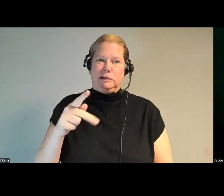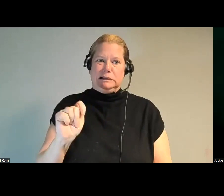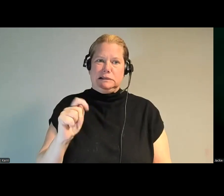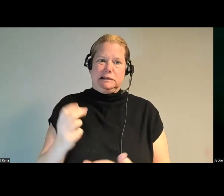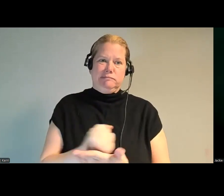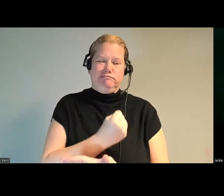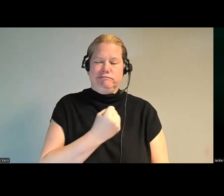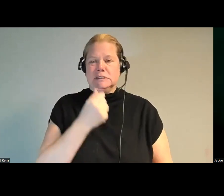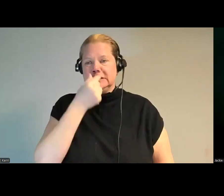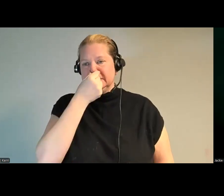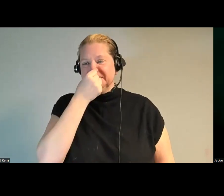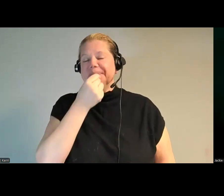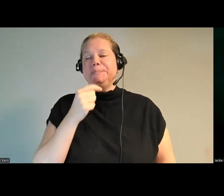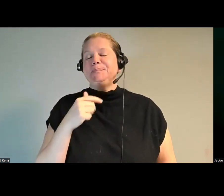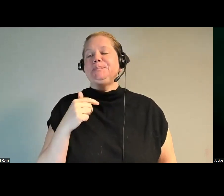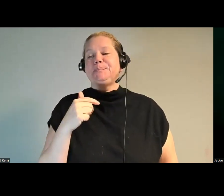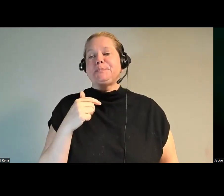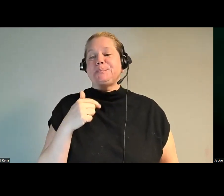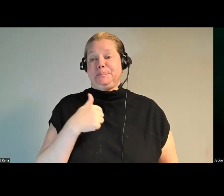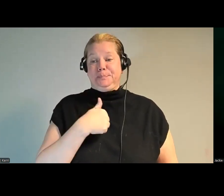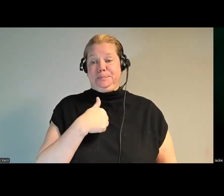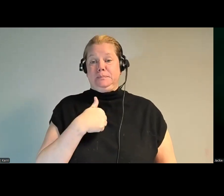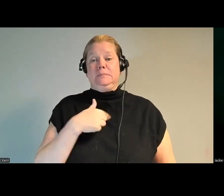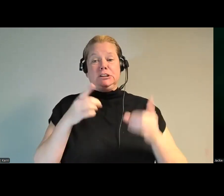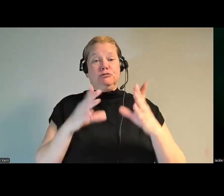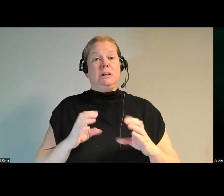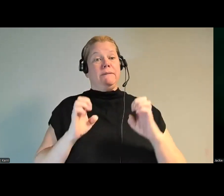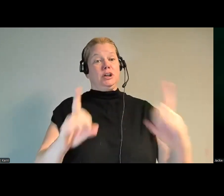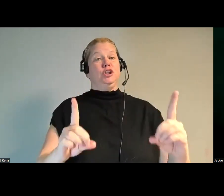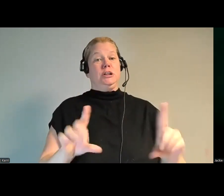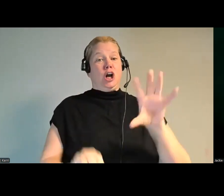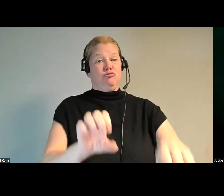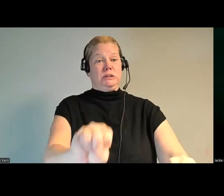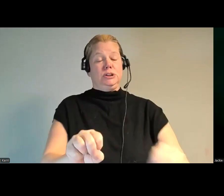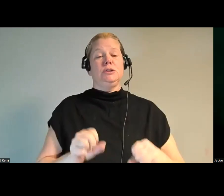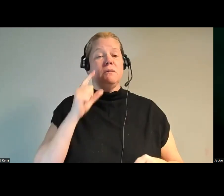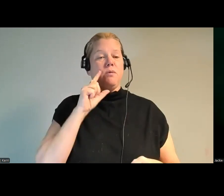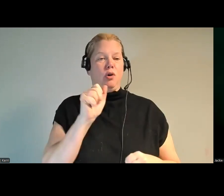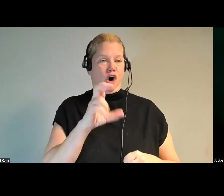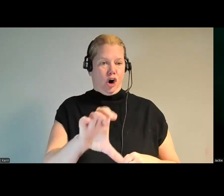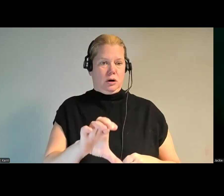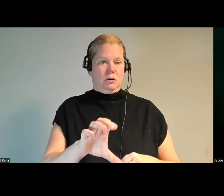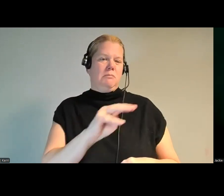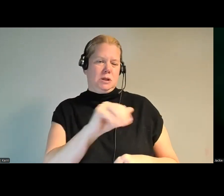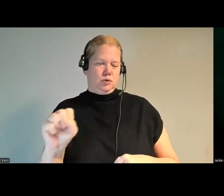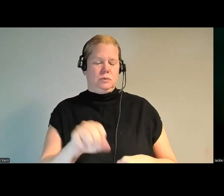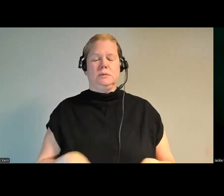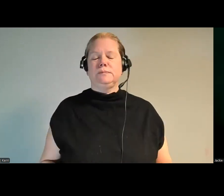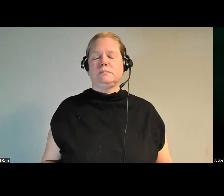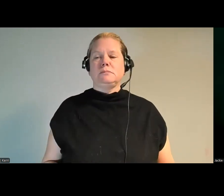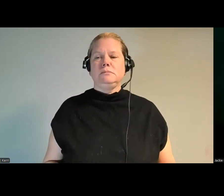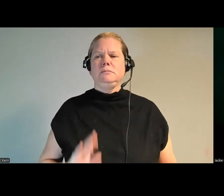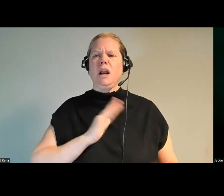available. So I am the Director of Education Outreach for the ARC of Massachusetts. And